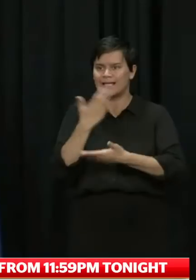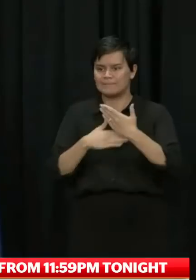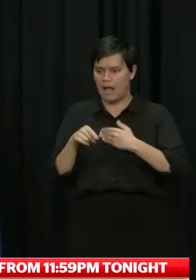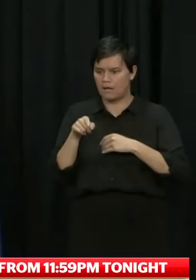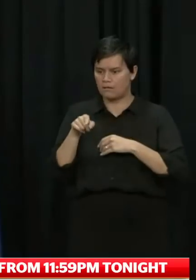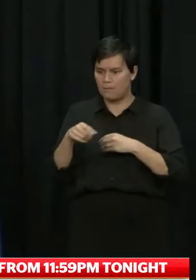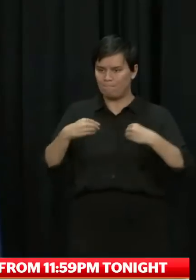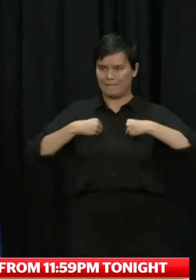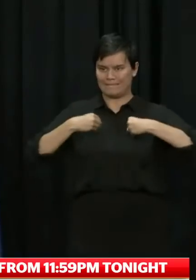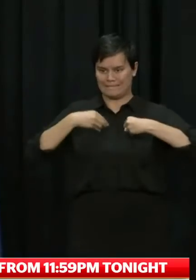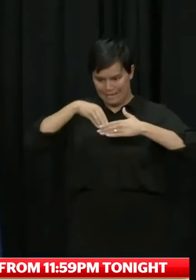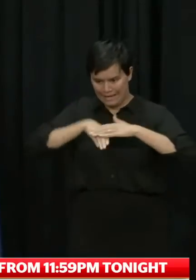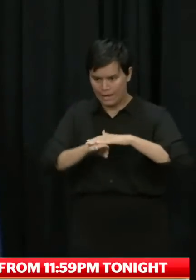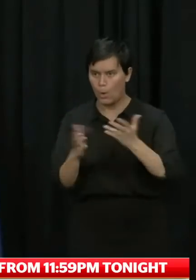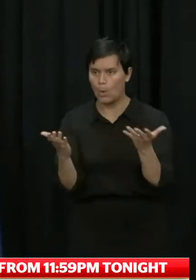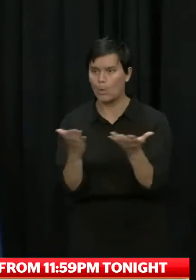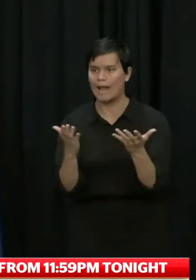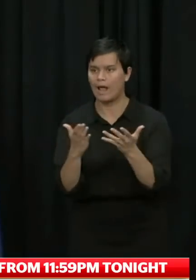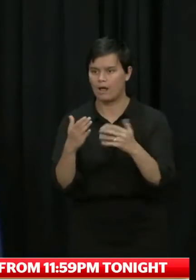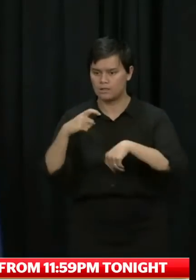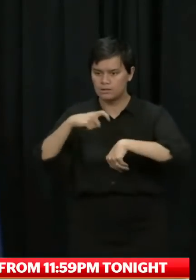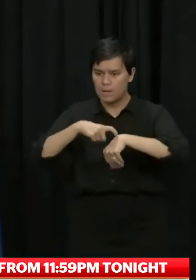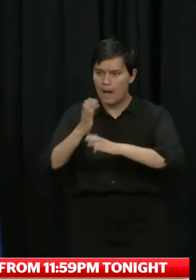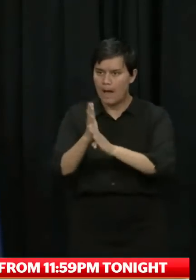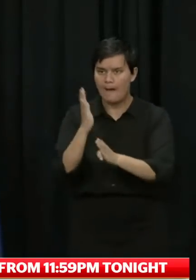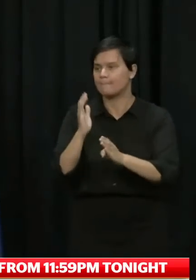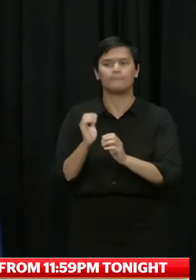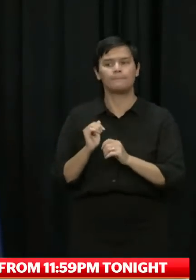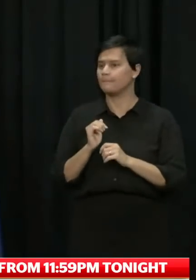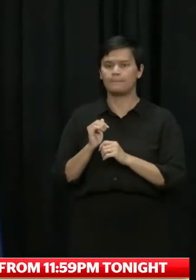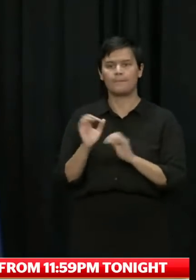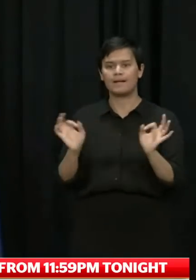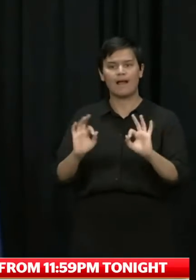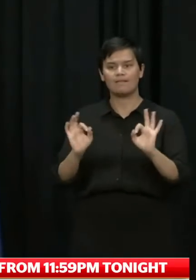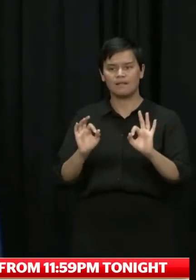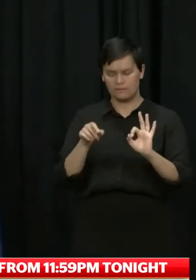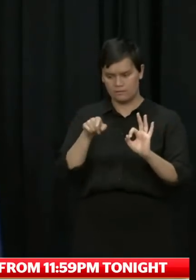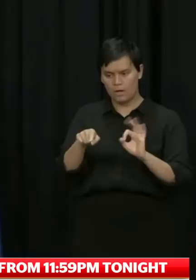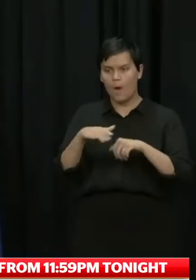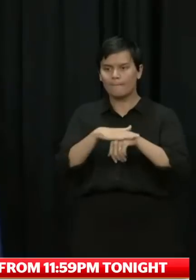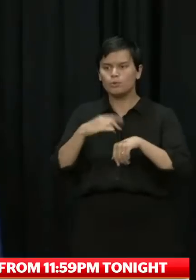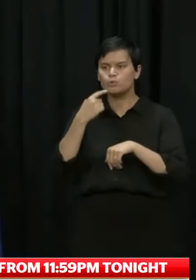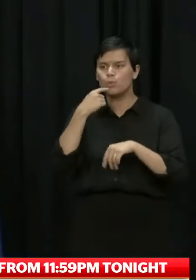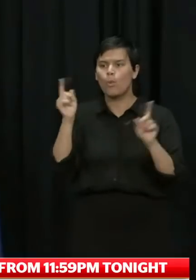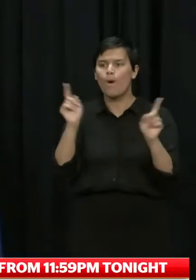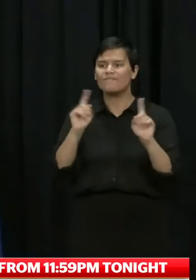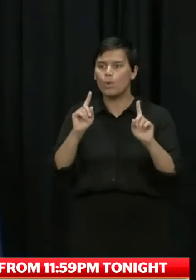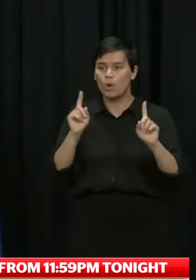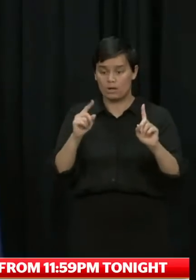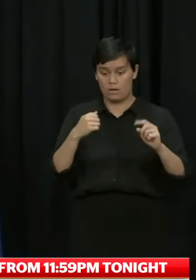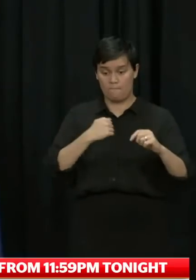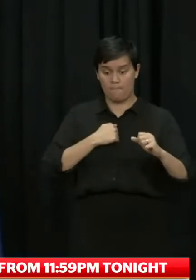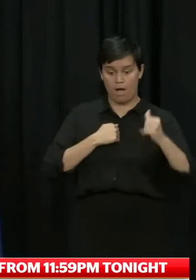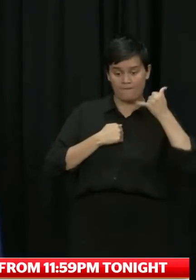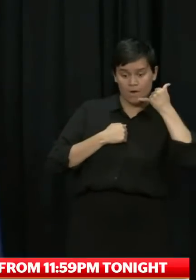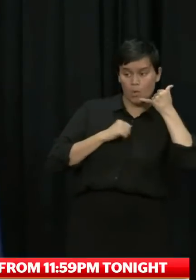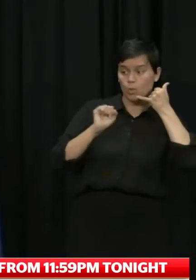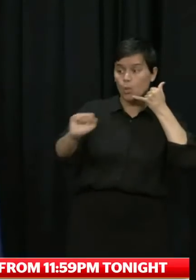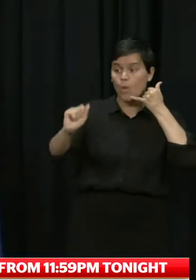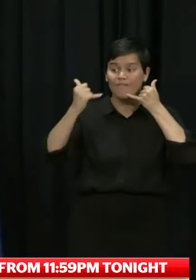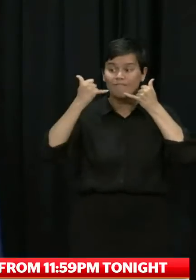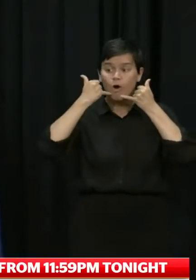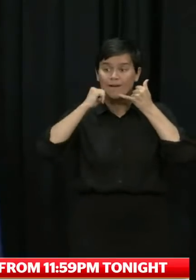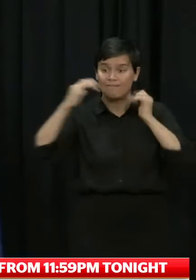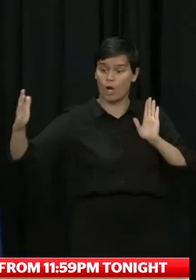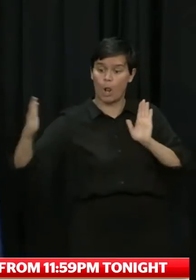so please keep scanning and turn on Bluetooth. Do you keep a check on that? I mean, have you had any indication, I guess, over the last week or